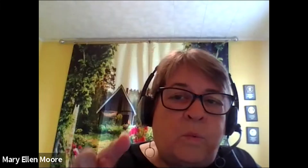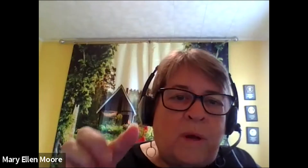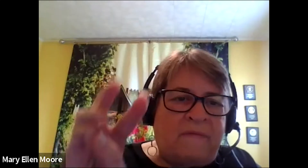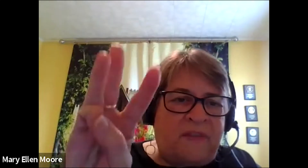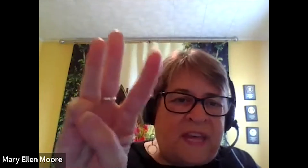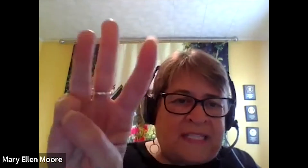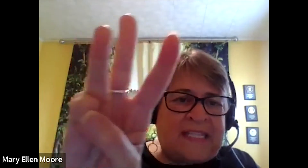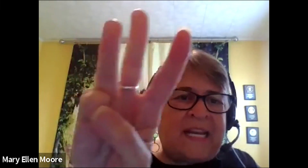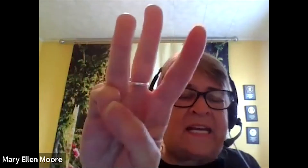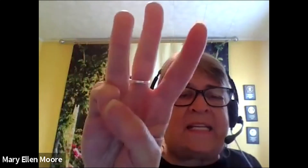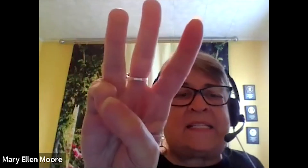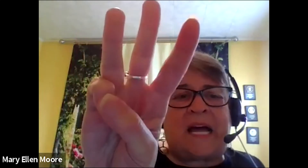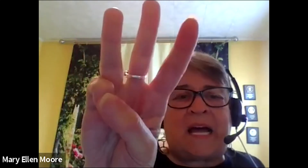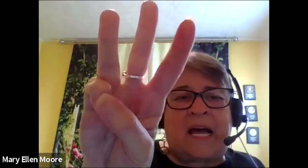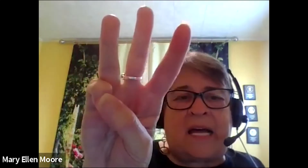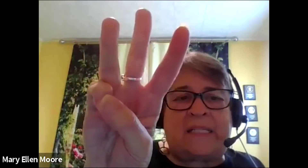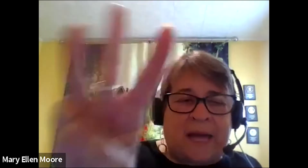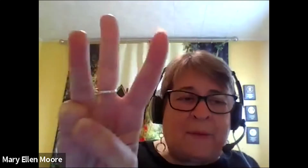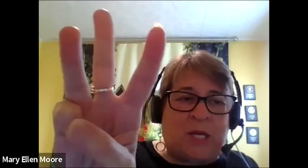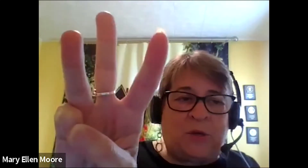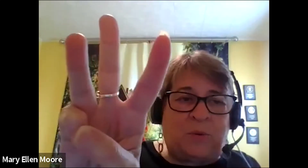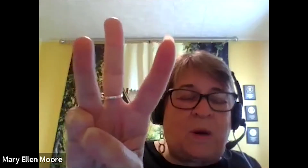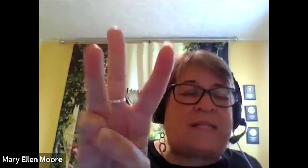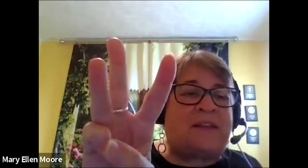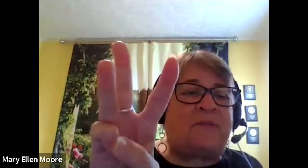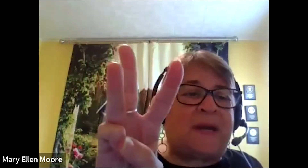if this is a W, what's a 3?